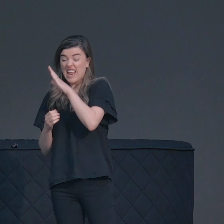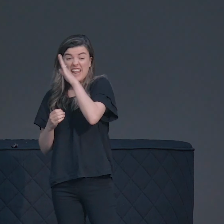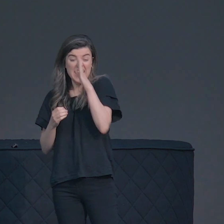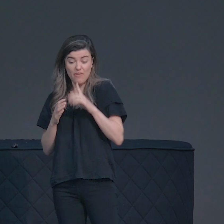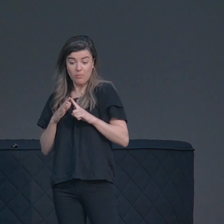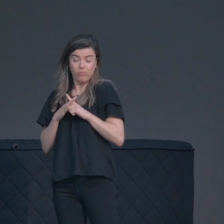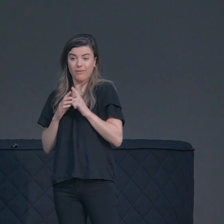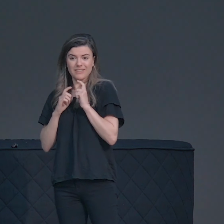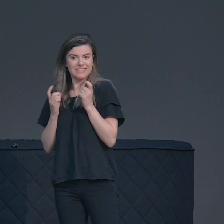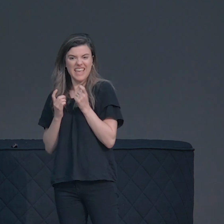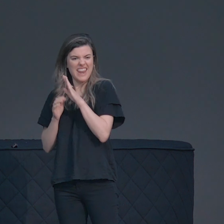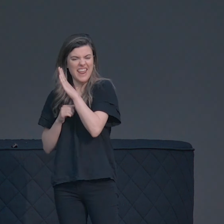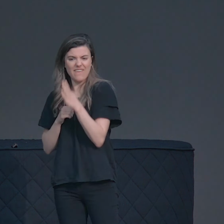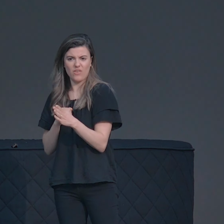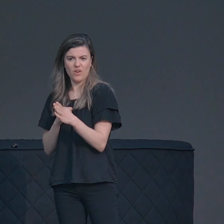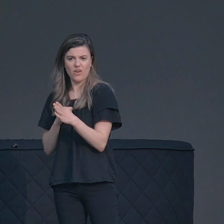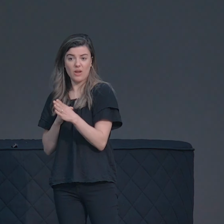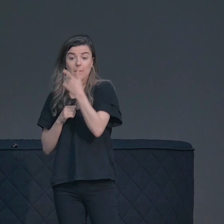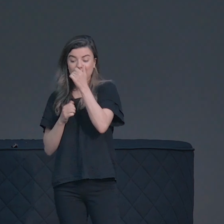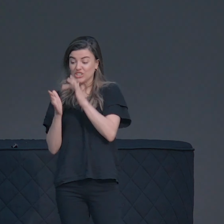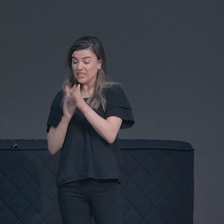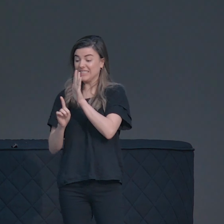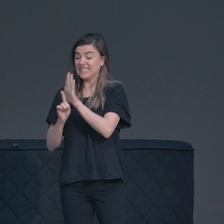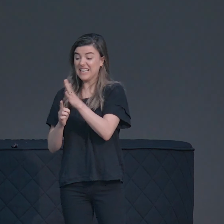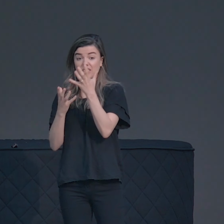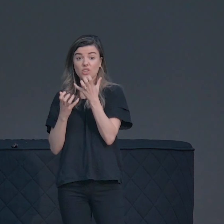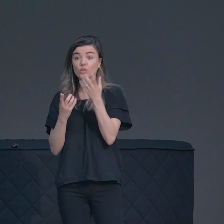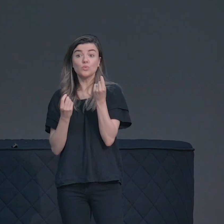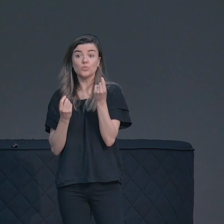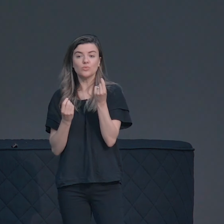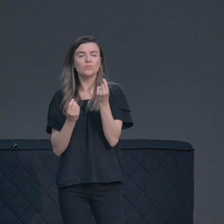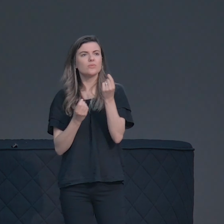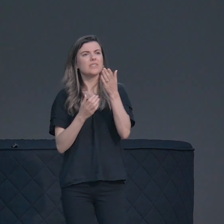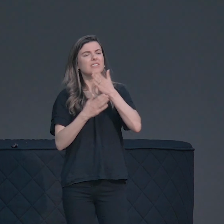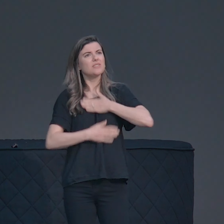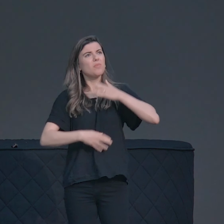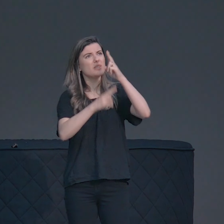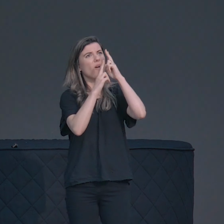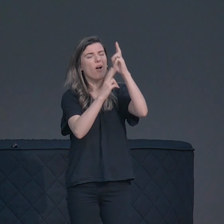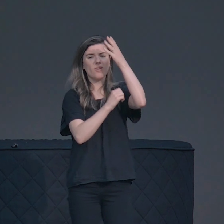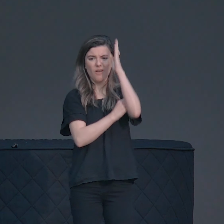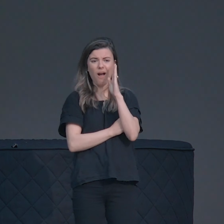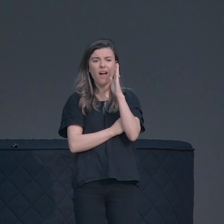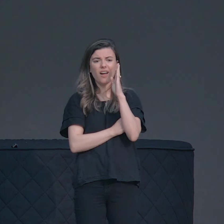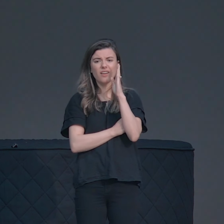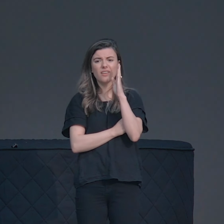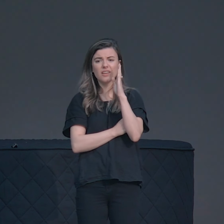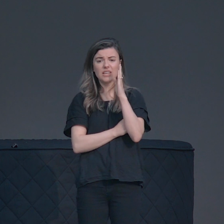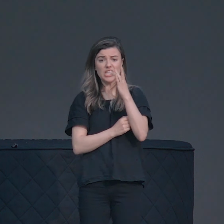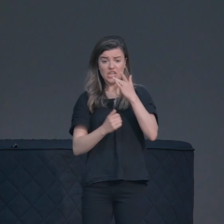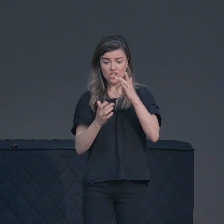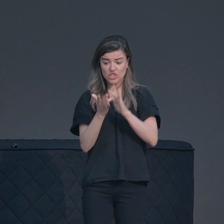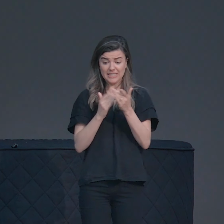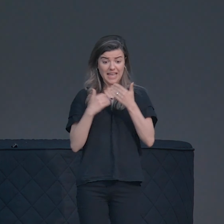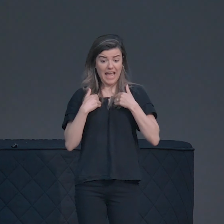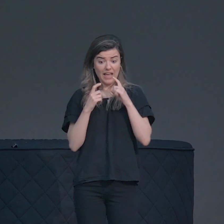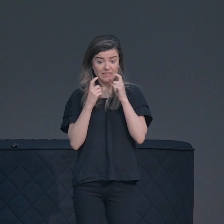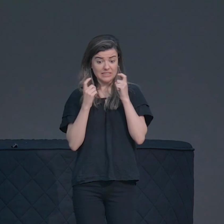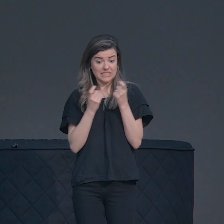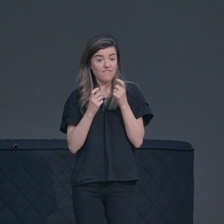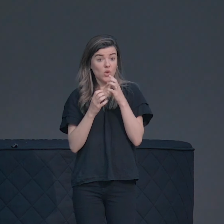Jesus' desires are to please the Father. Jesus has no sinful desires in him.